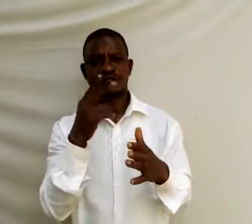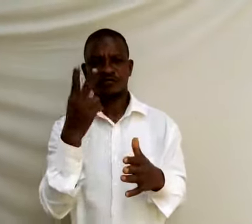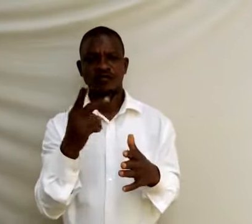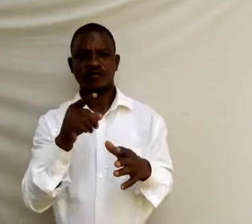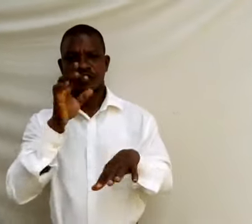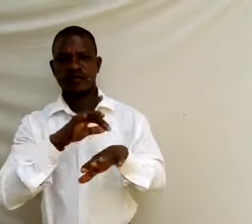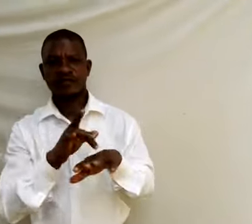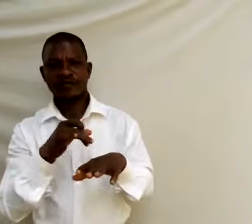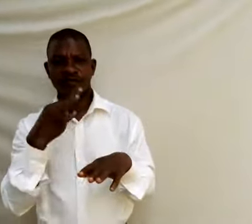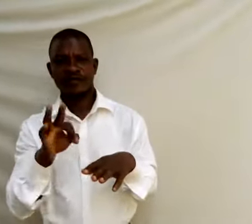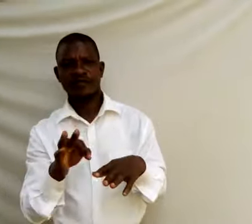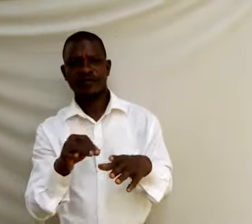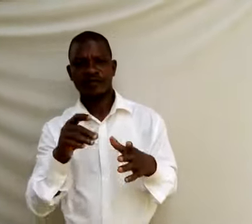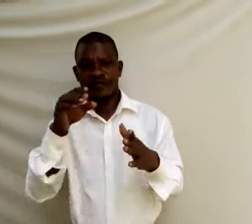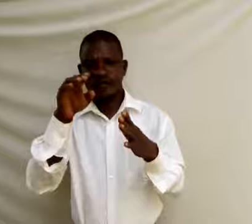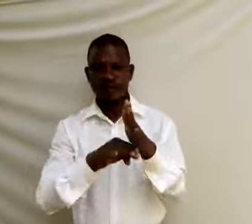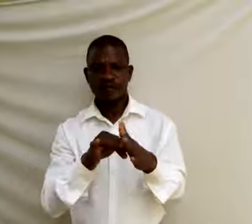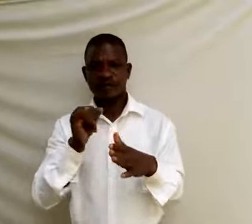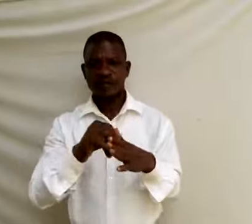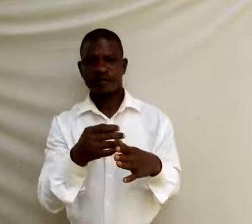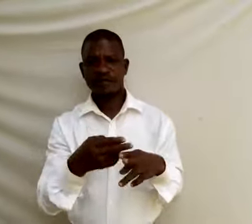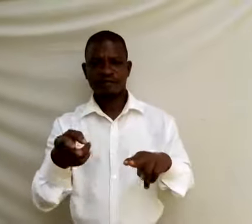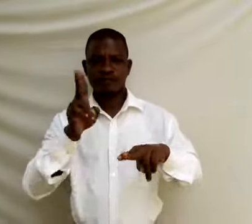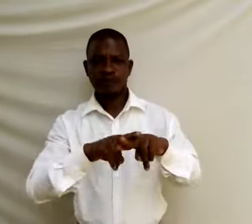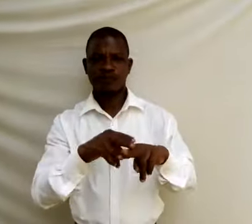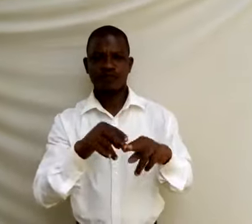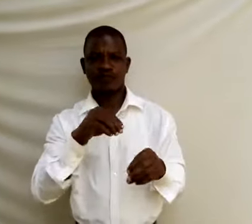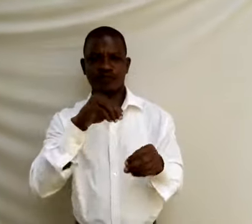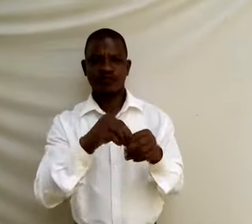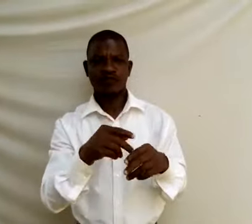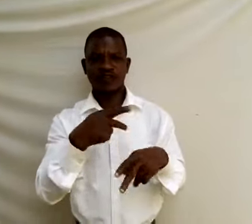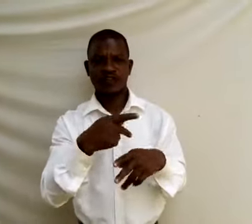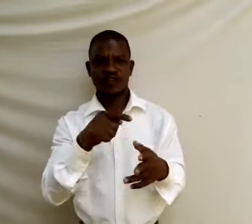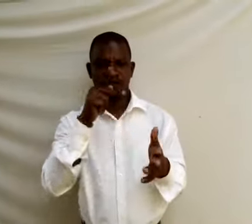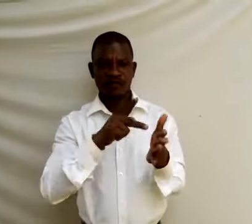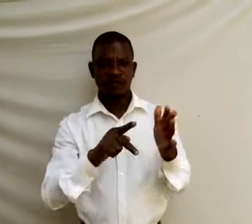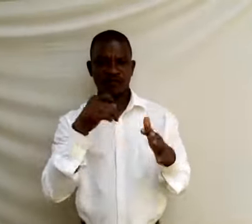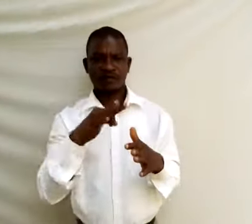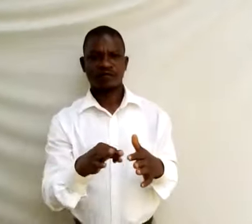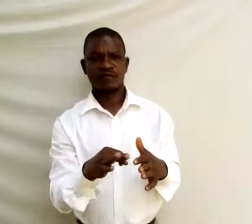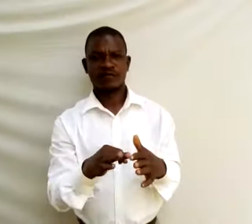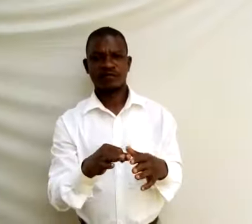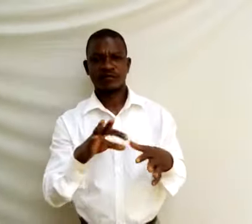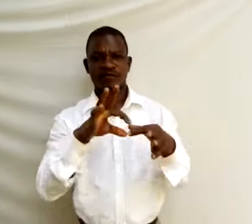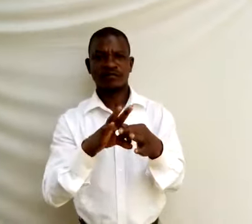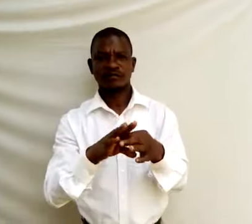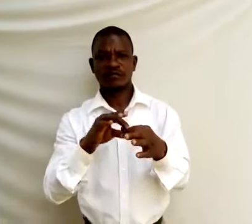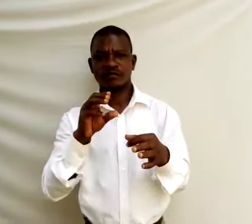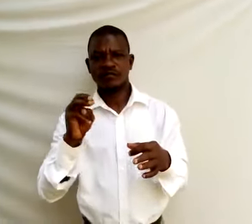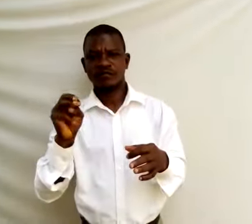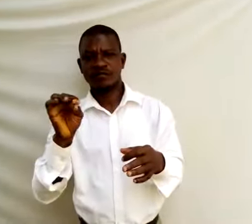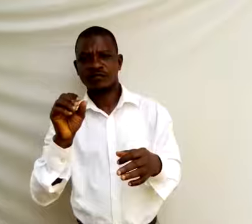effects of decrease and increase in price of joint commodity